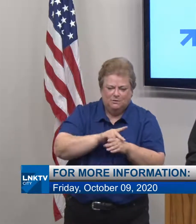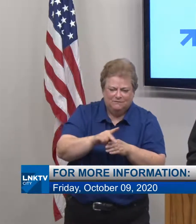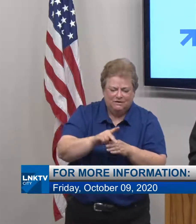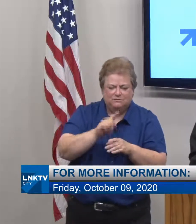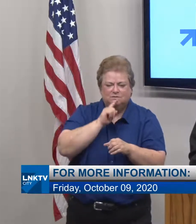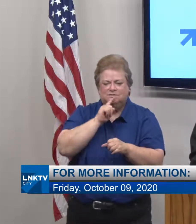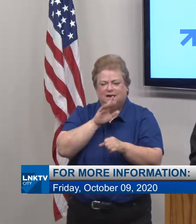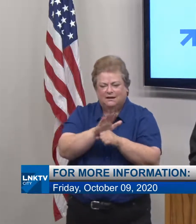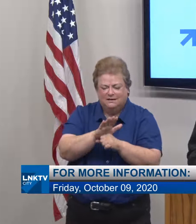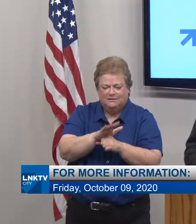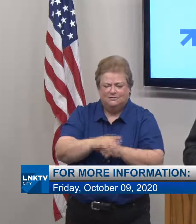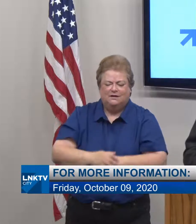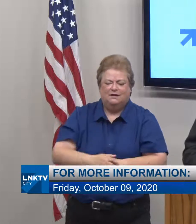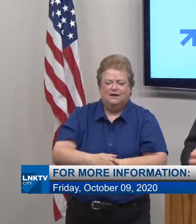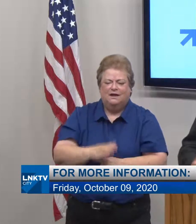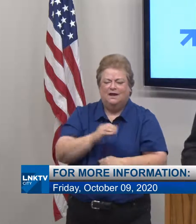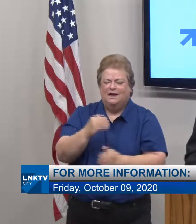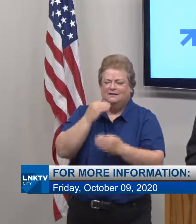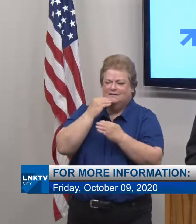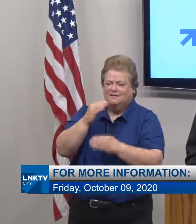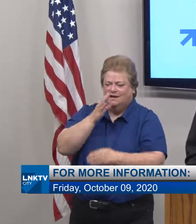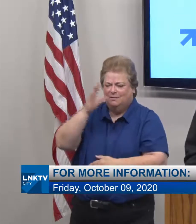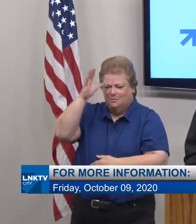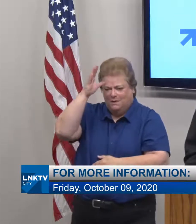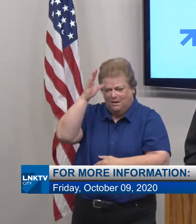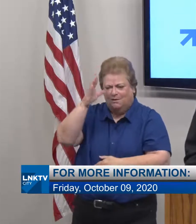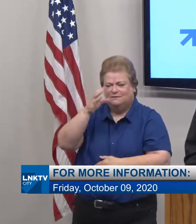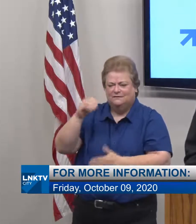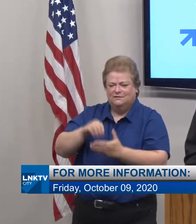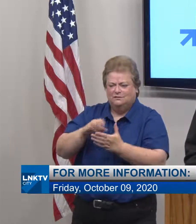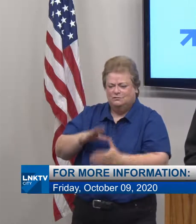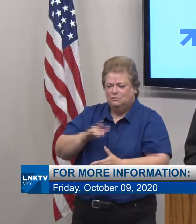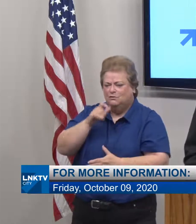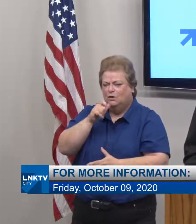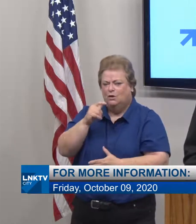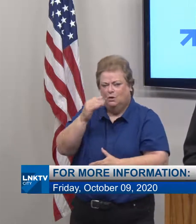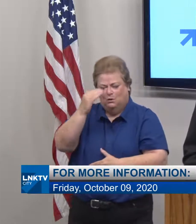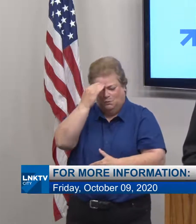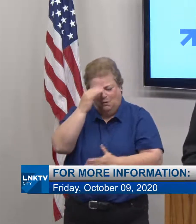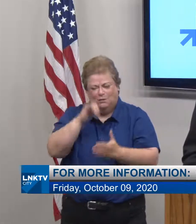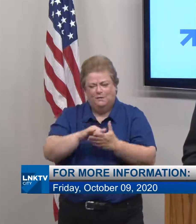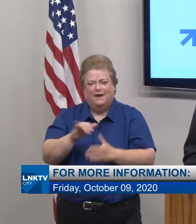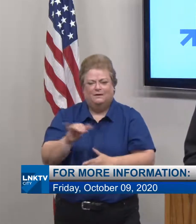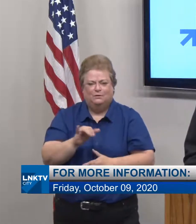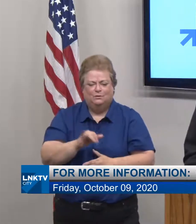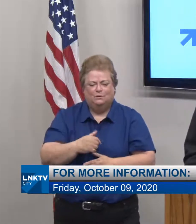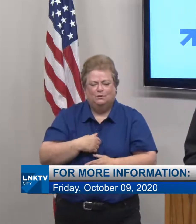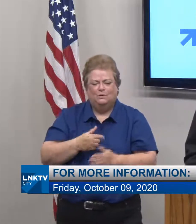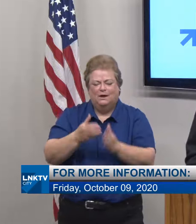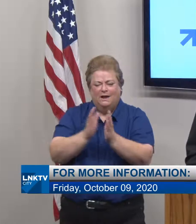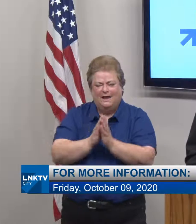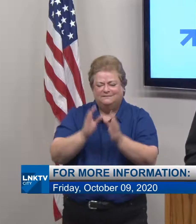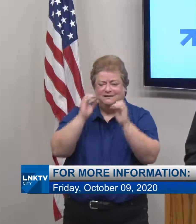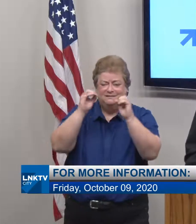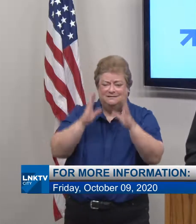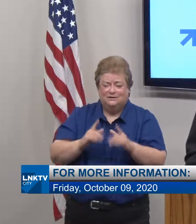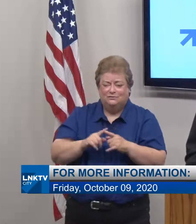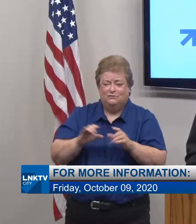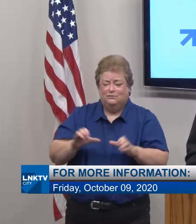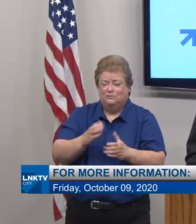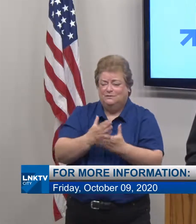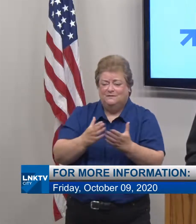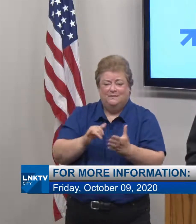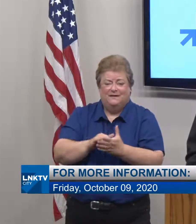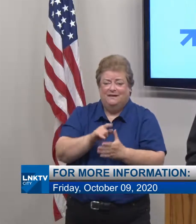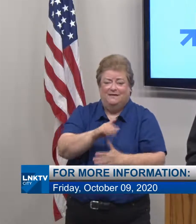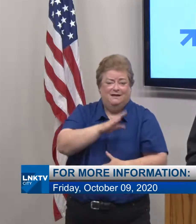dedication, and to thank the parents and the students who acknowledge that. We're asking our teachers to really do something that they haven't